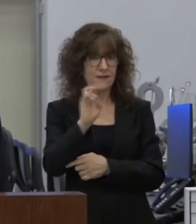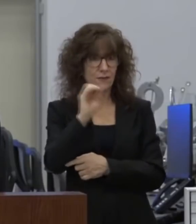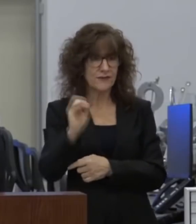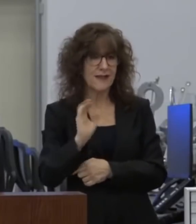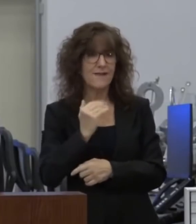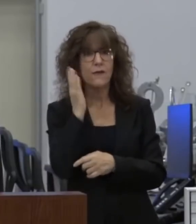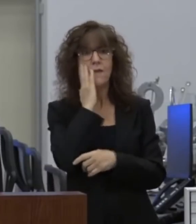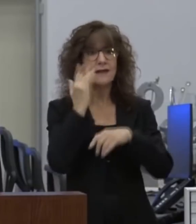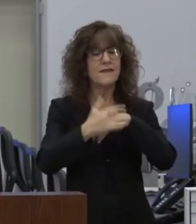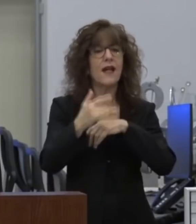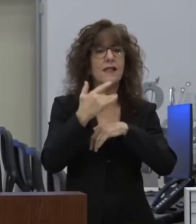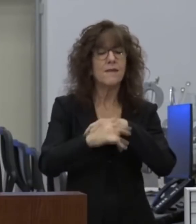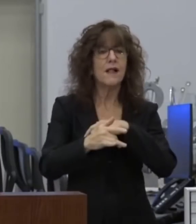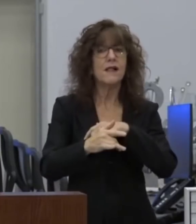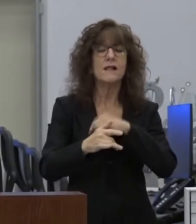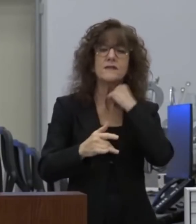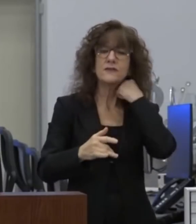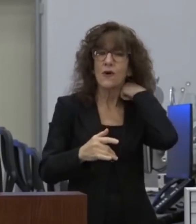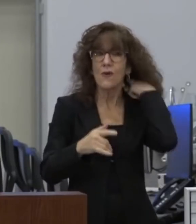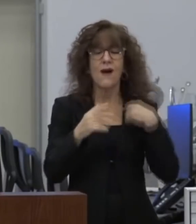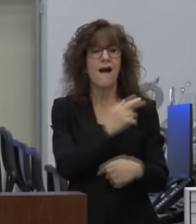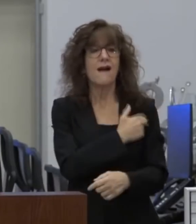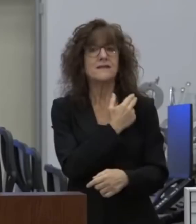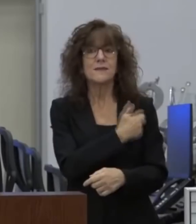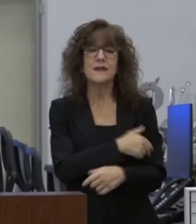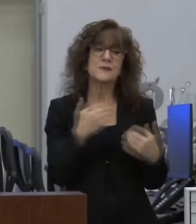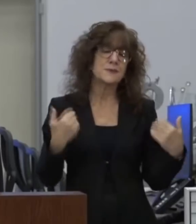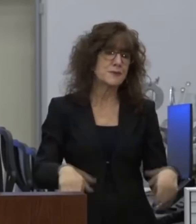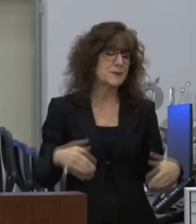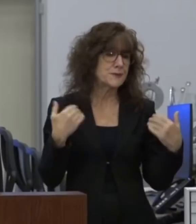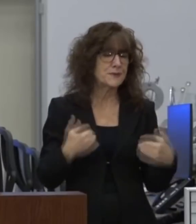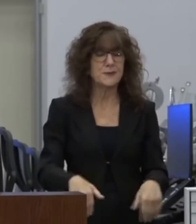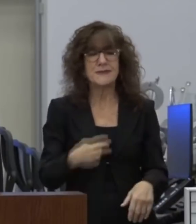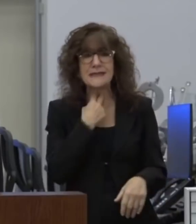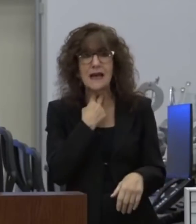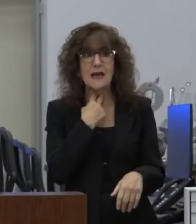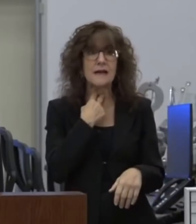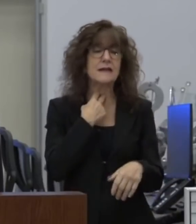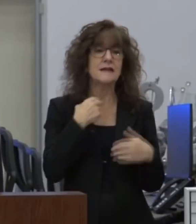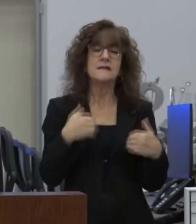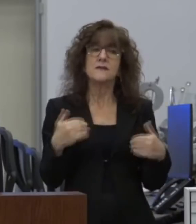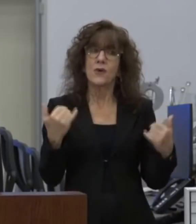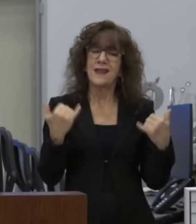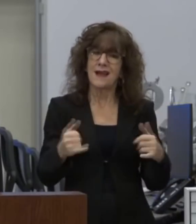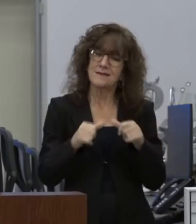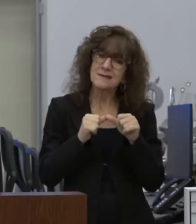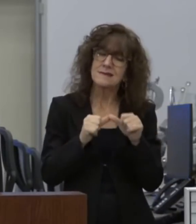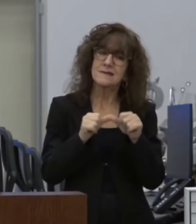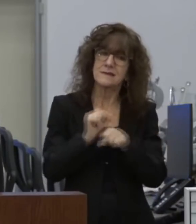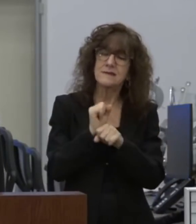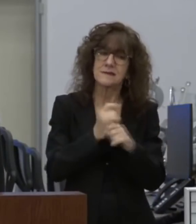our beds available. And so when hospitals are busy, we know that it strains our medical system, and so we remain vigilant and